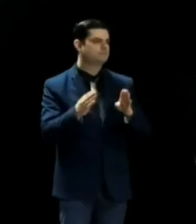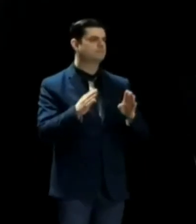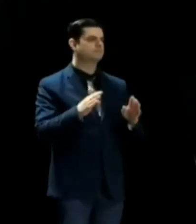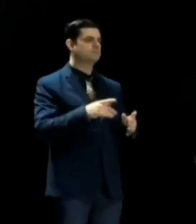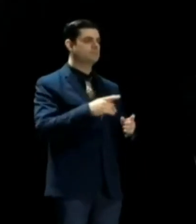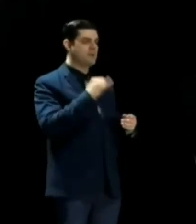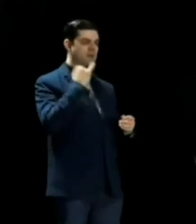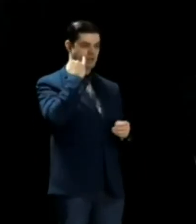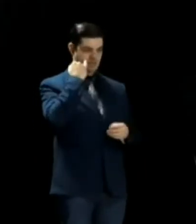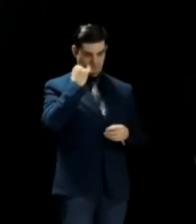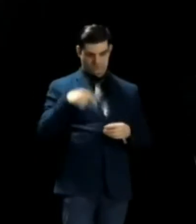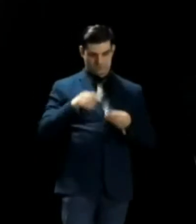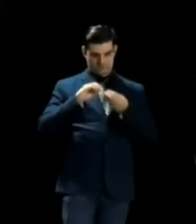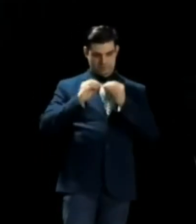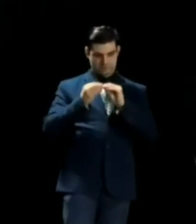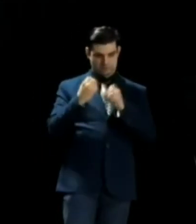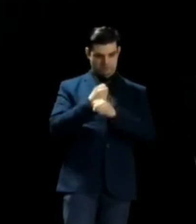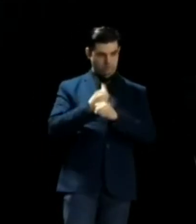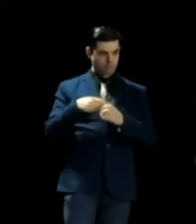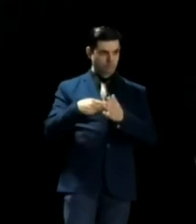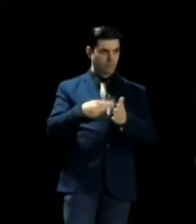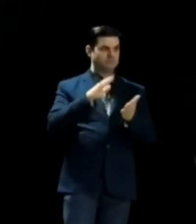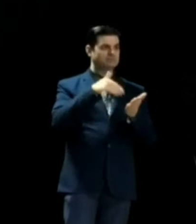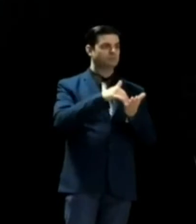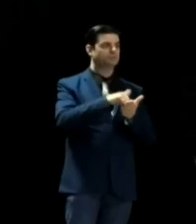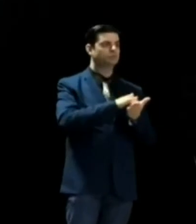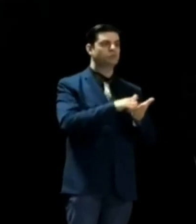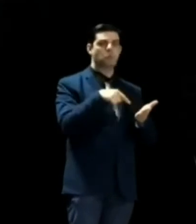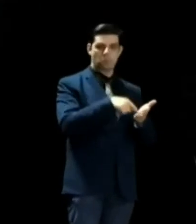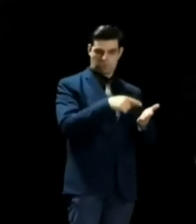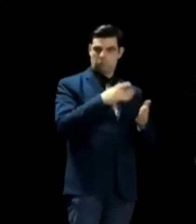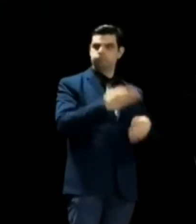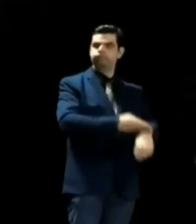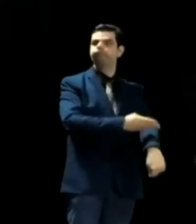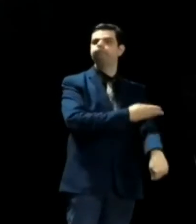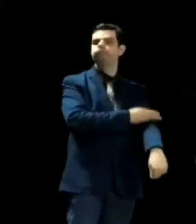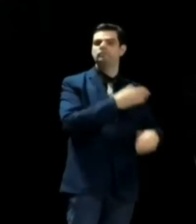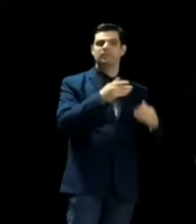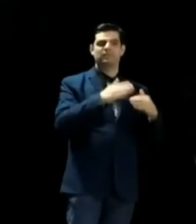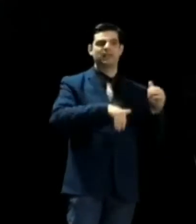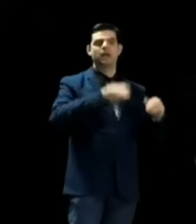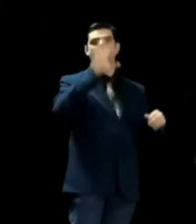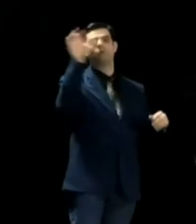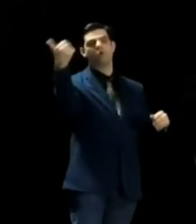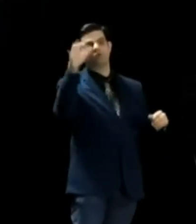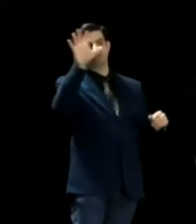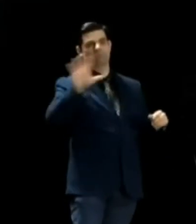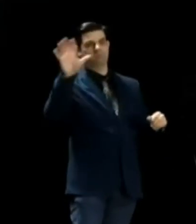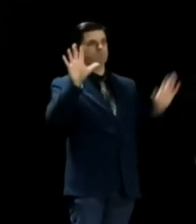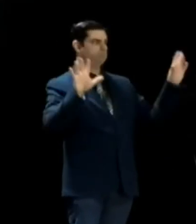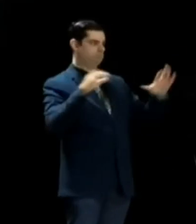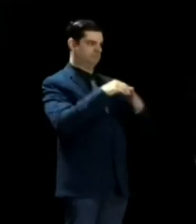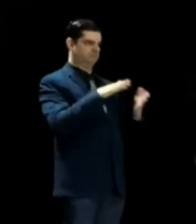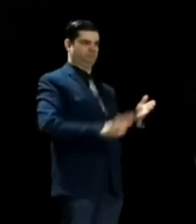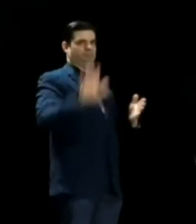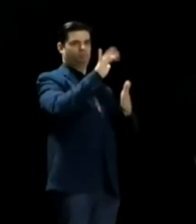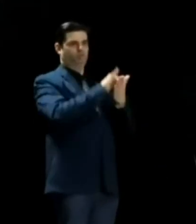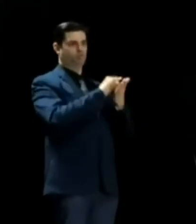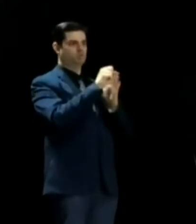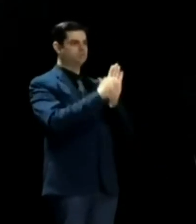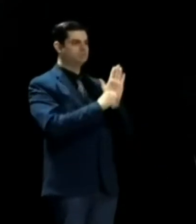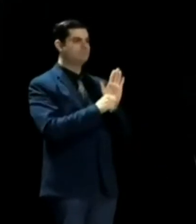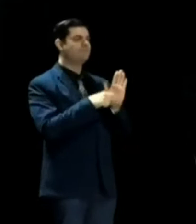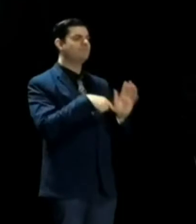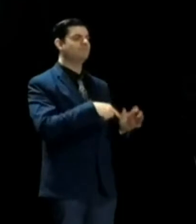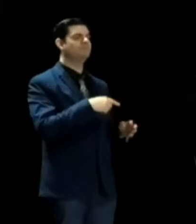a timeline that's different from what the state has said, we will go to the governor and say, Governor, this is why we think Central New York